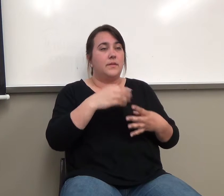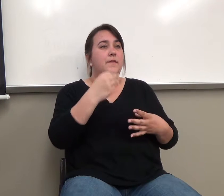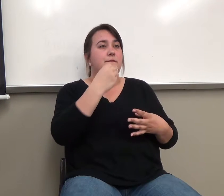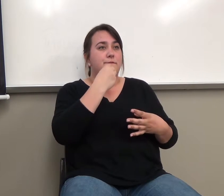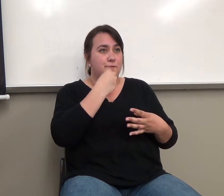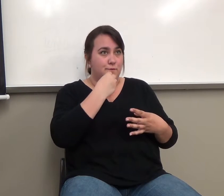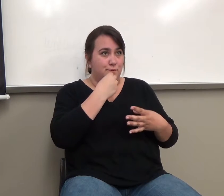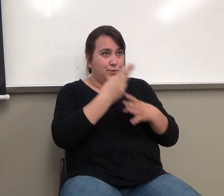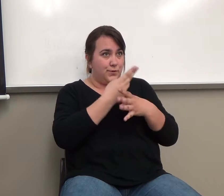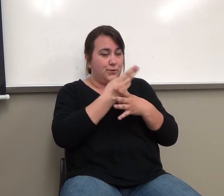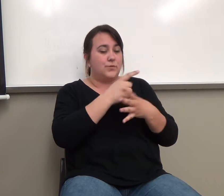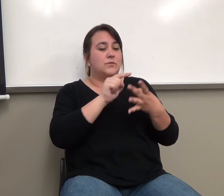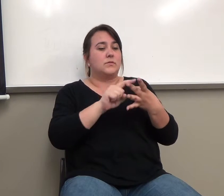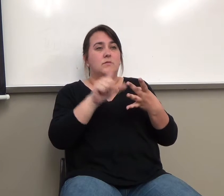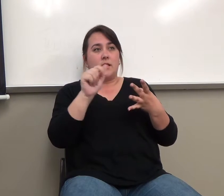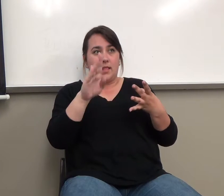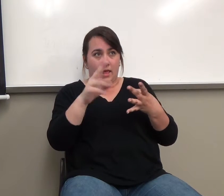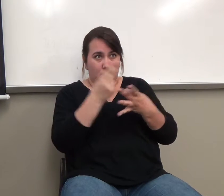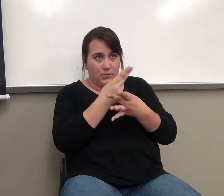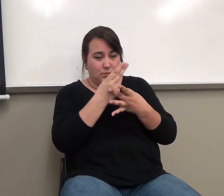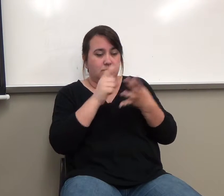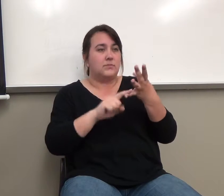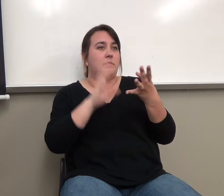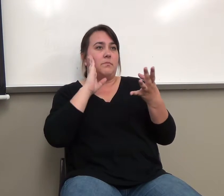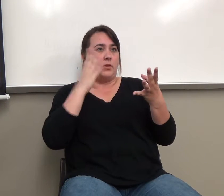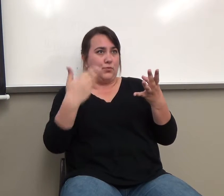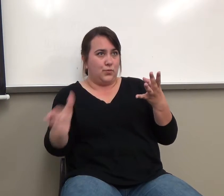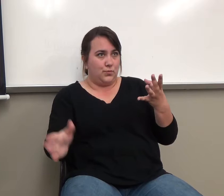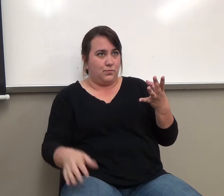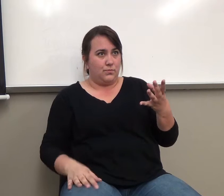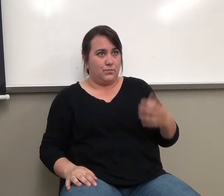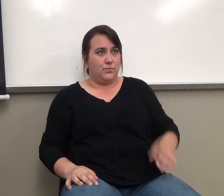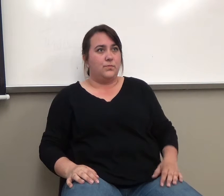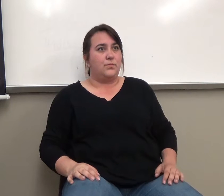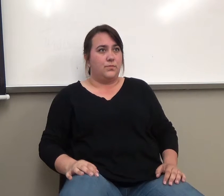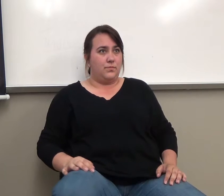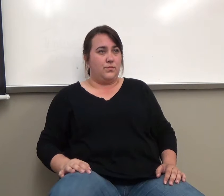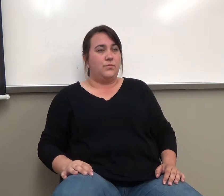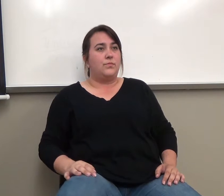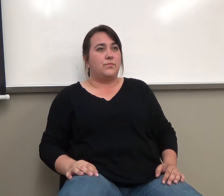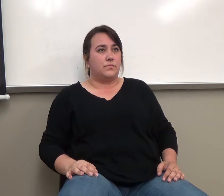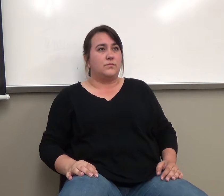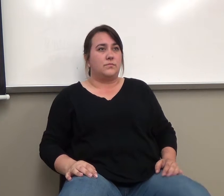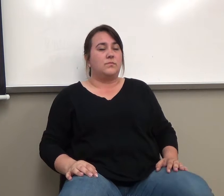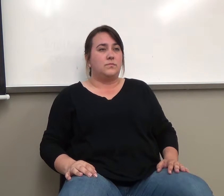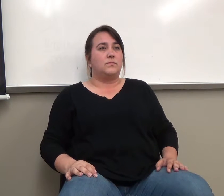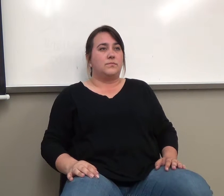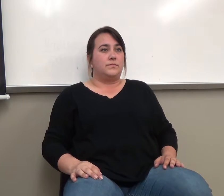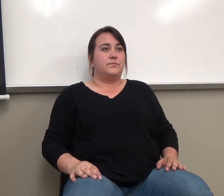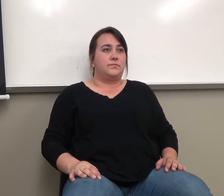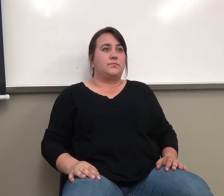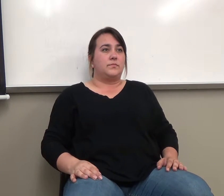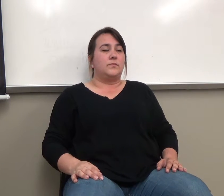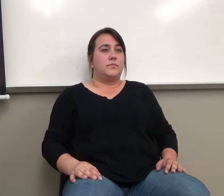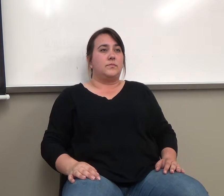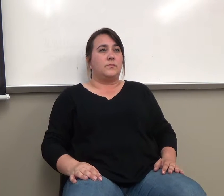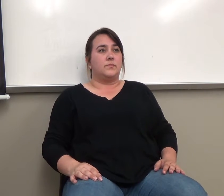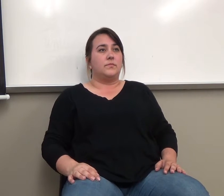laboratories, and bedrooms. See how that's what I'm hoping you're thinking in terms of what the way